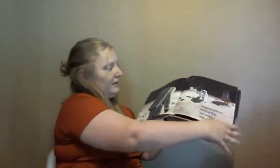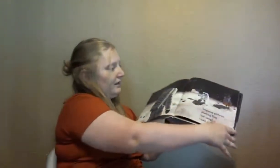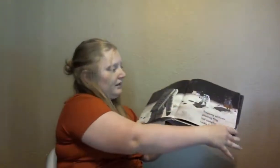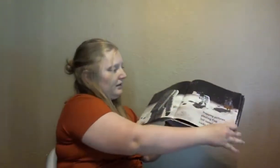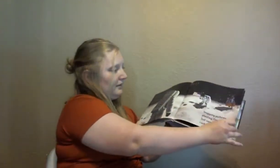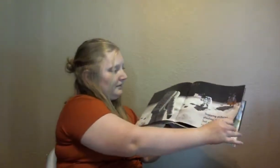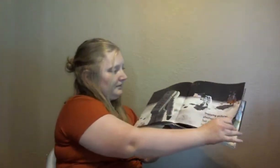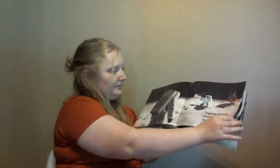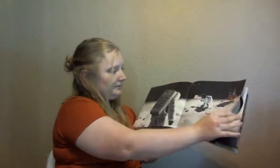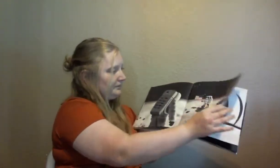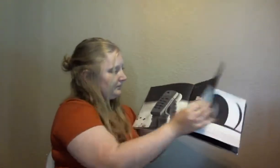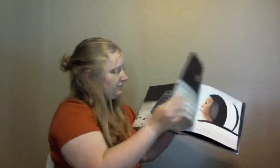Alright.